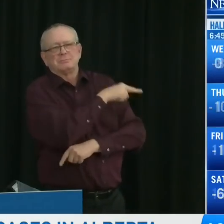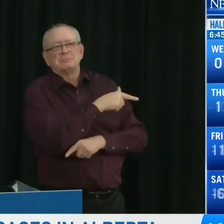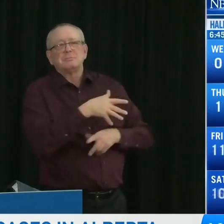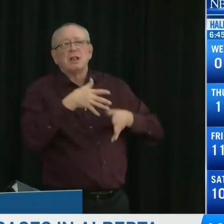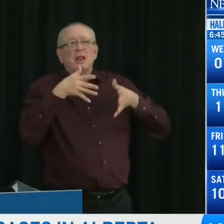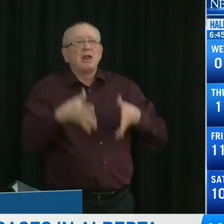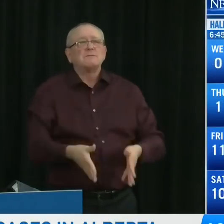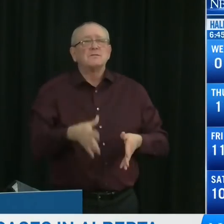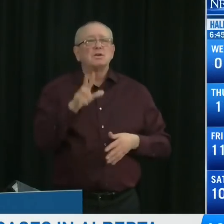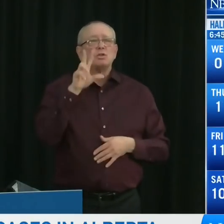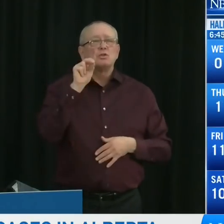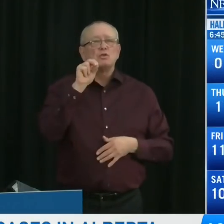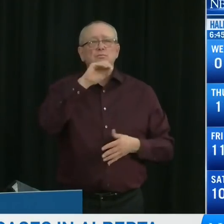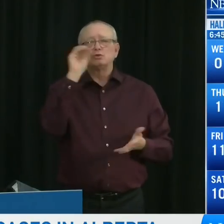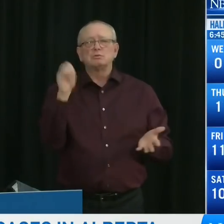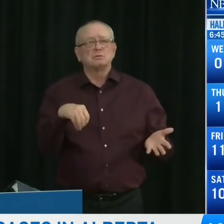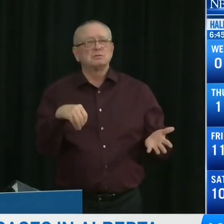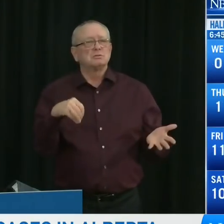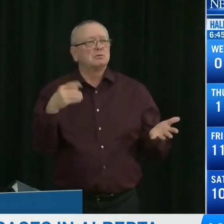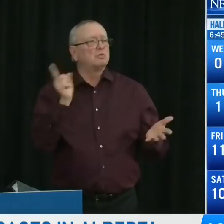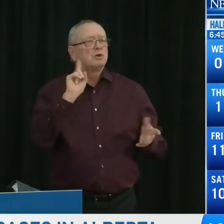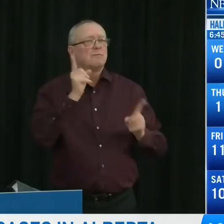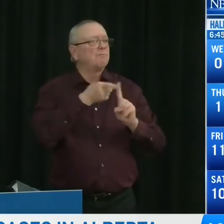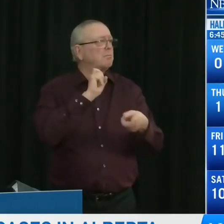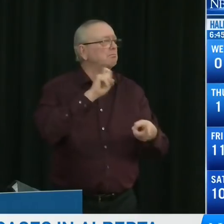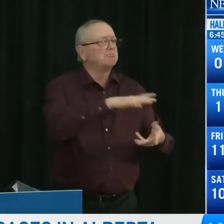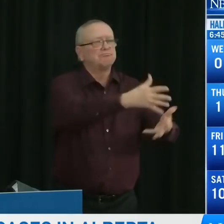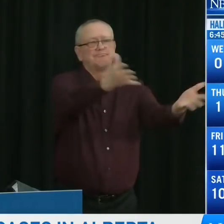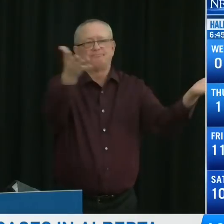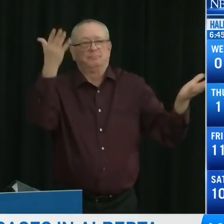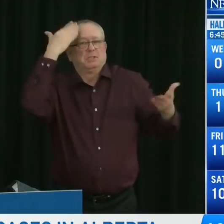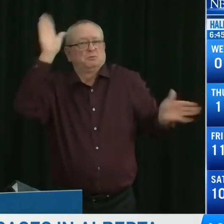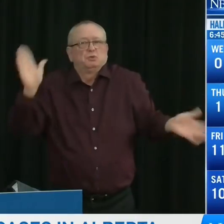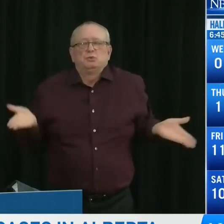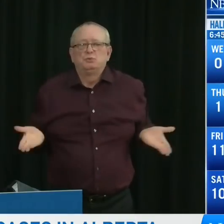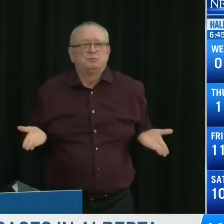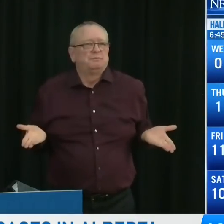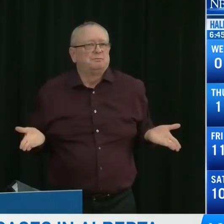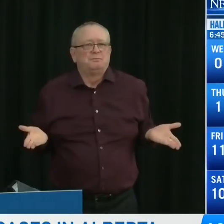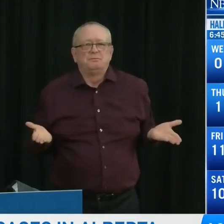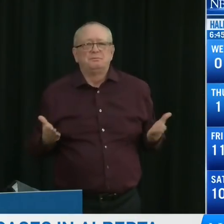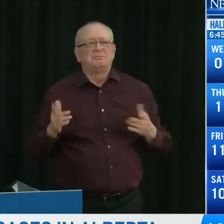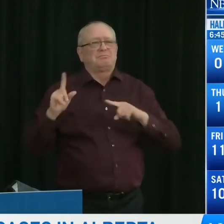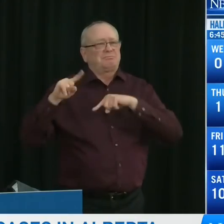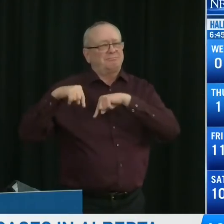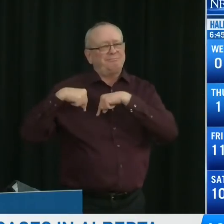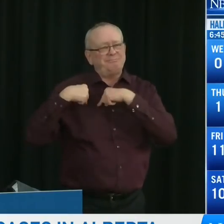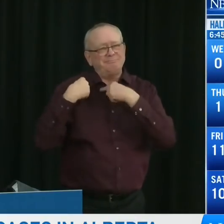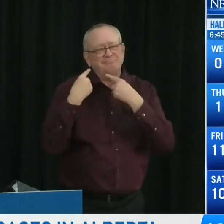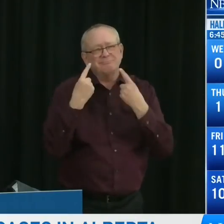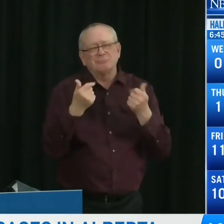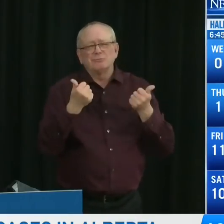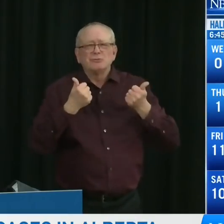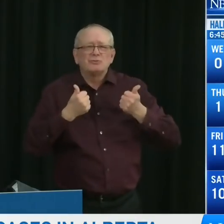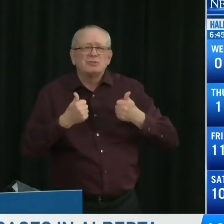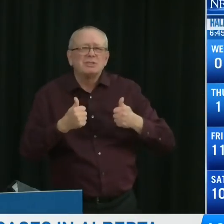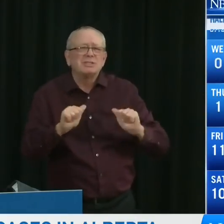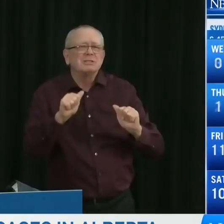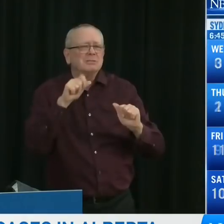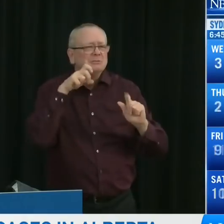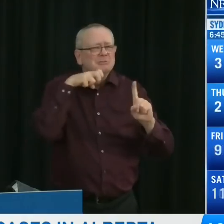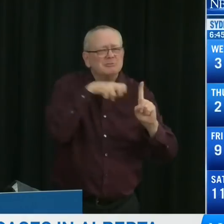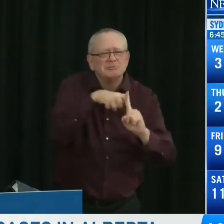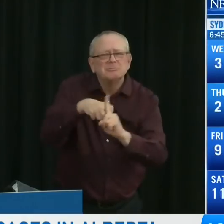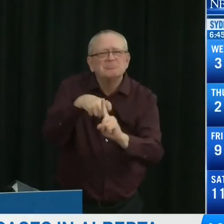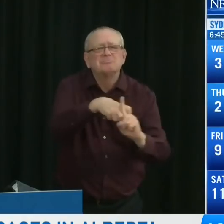Over the last few weeks, and as we have faced challenges in achieving timely contact tracing, that number is also